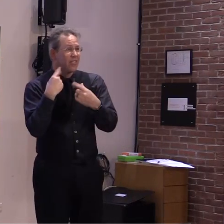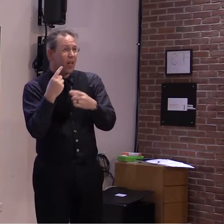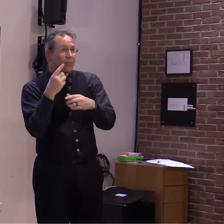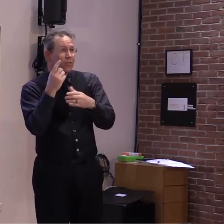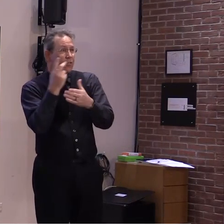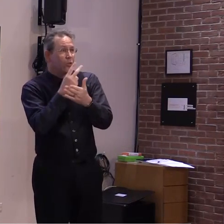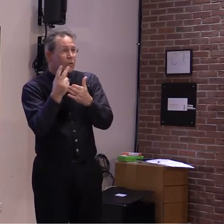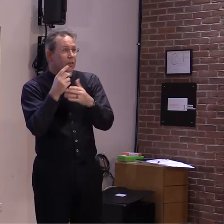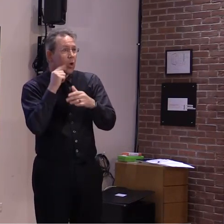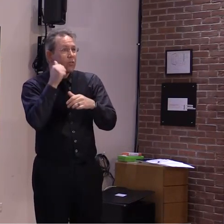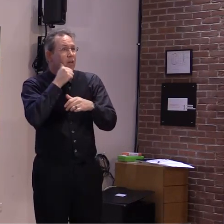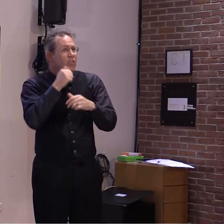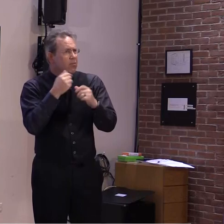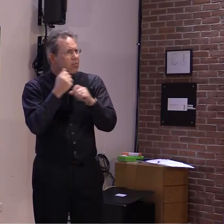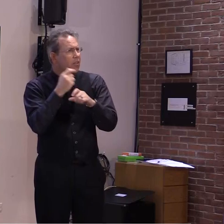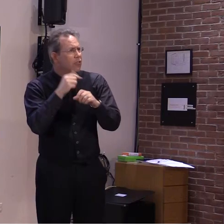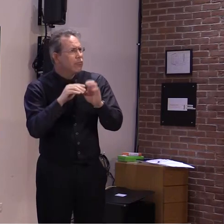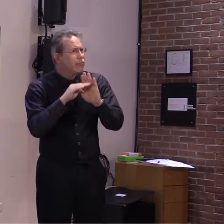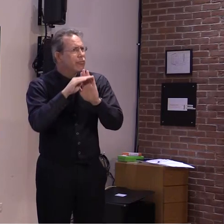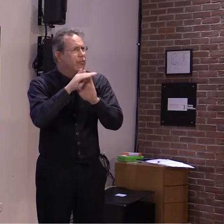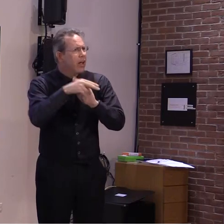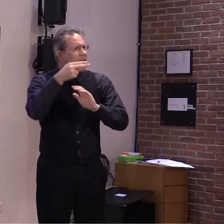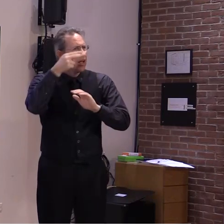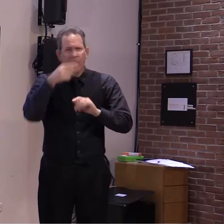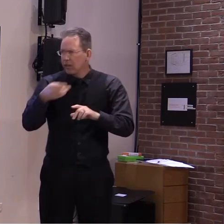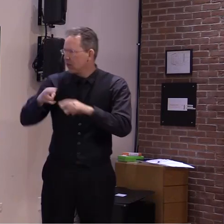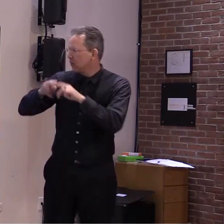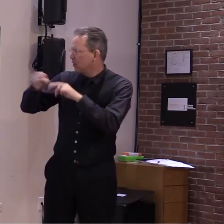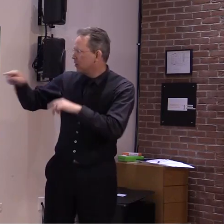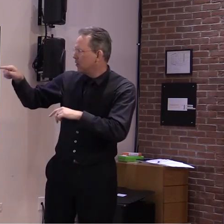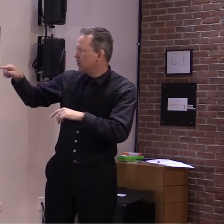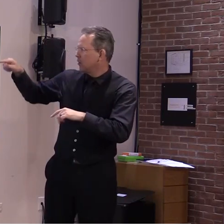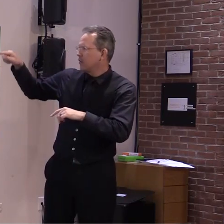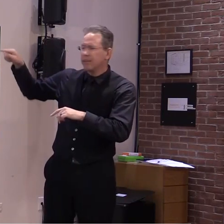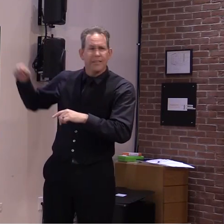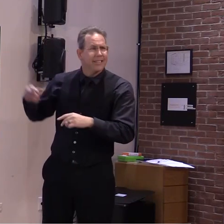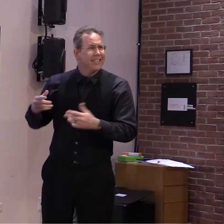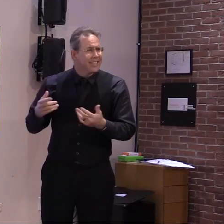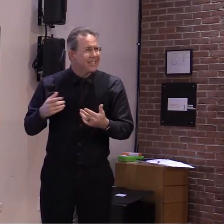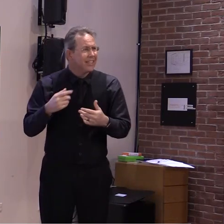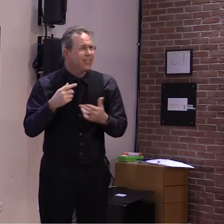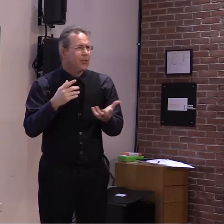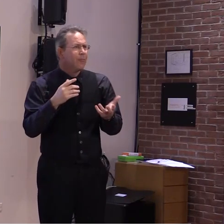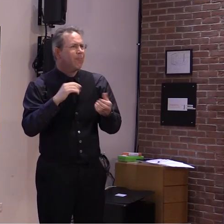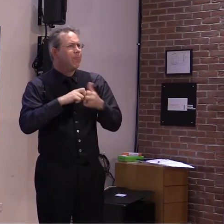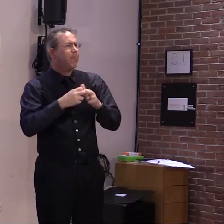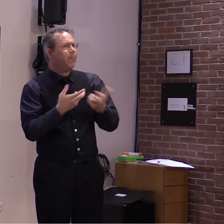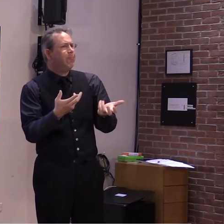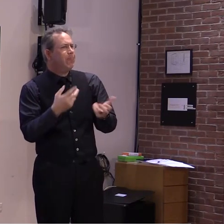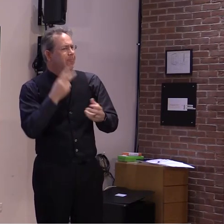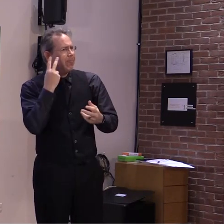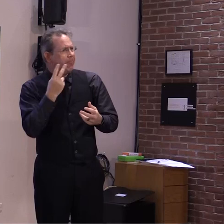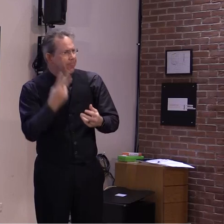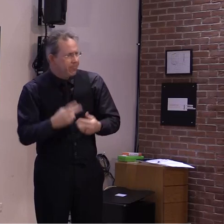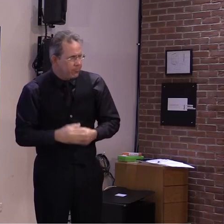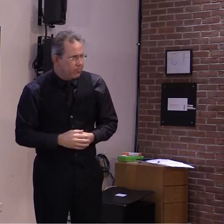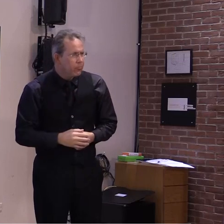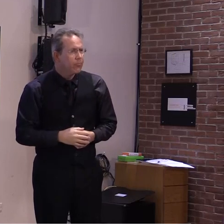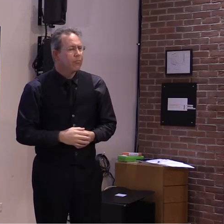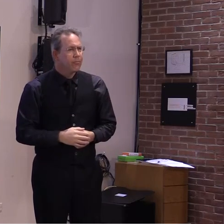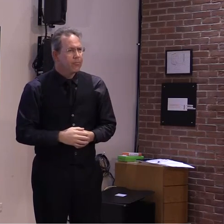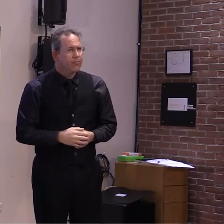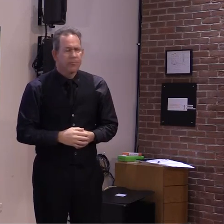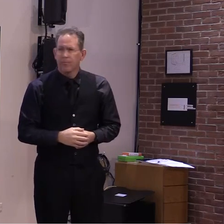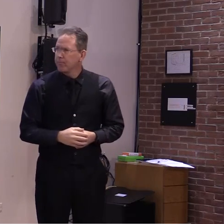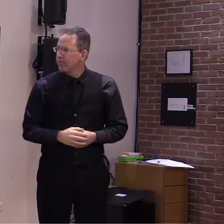high, and the 7-day case rate average is, in fact, at an all-time high for the pandemic. And when we look back at